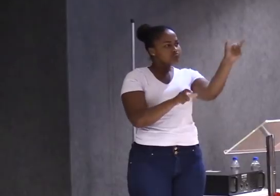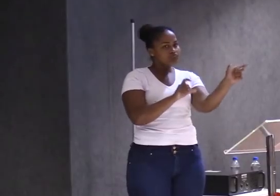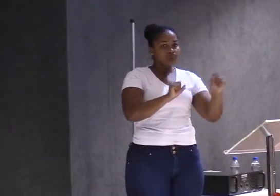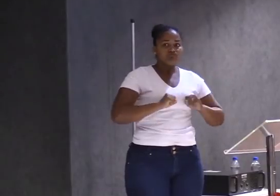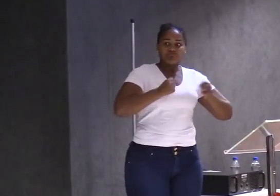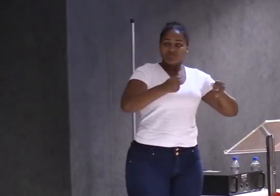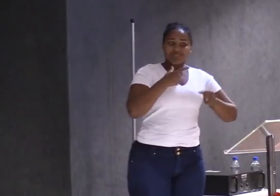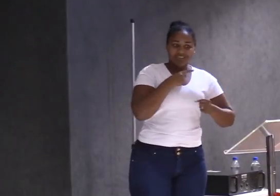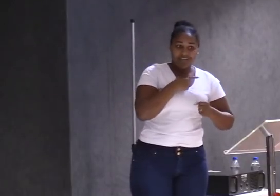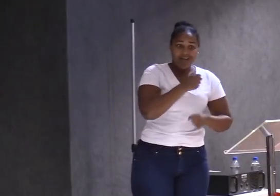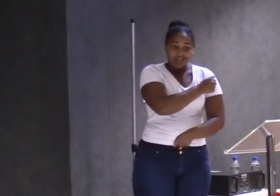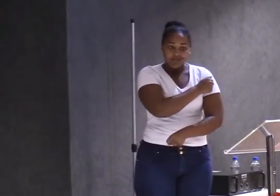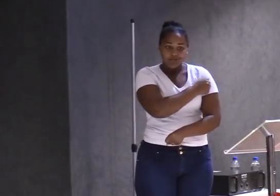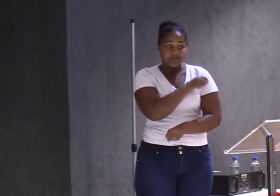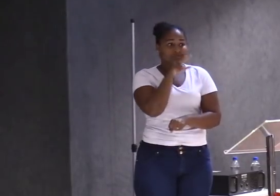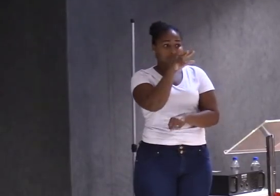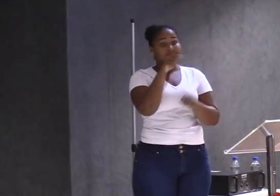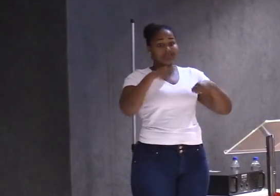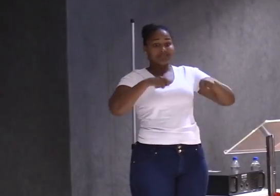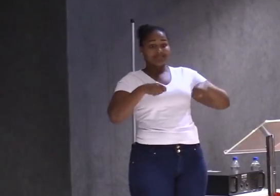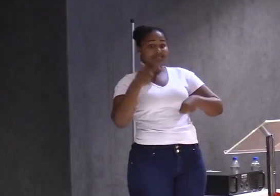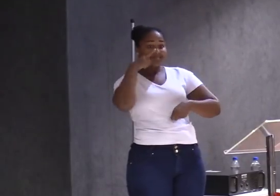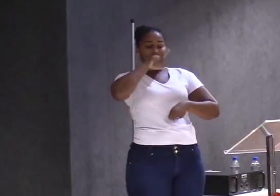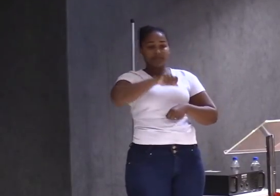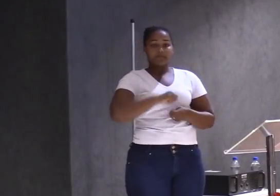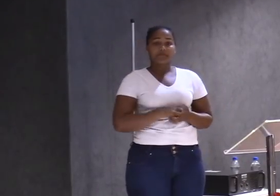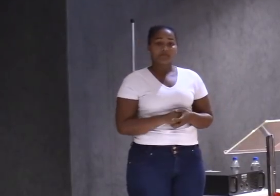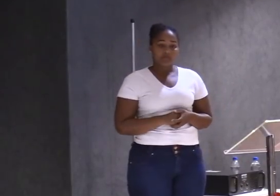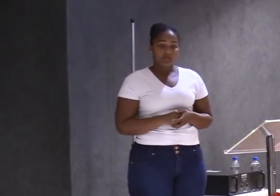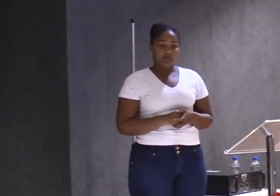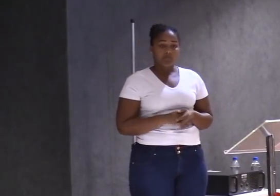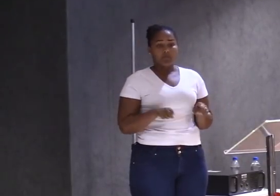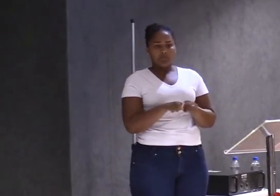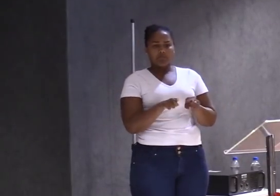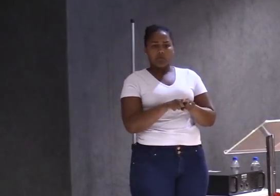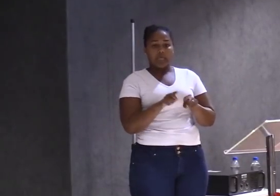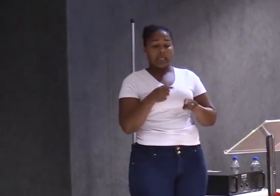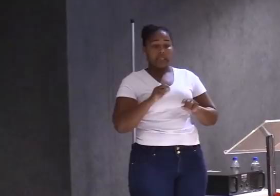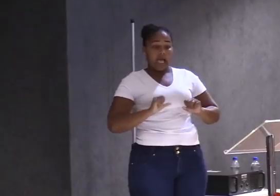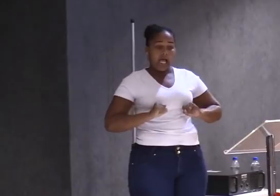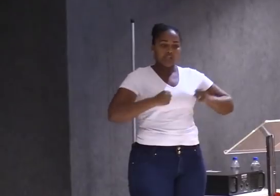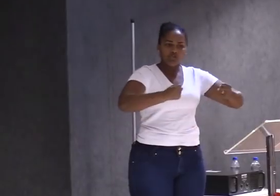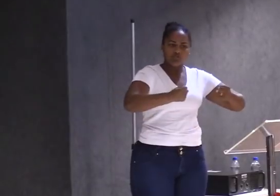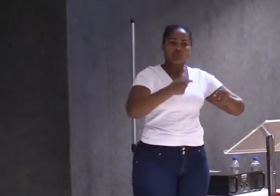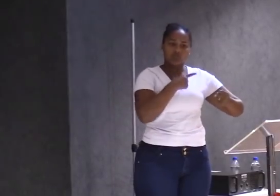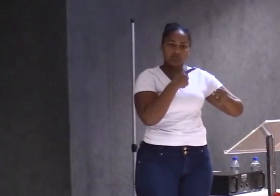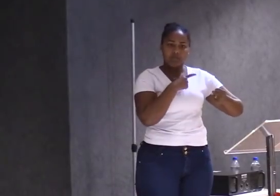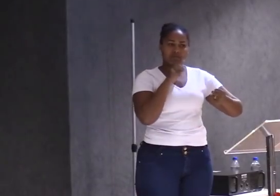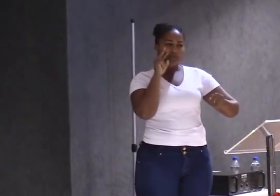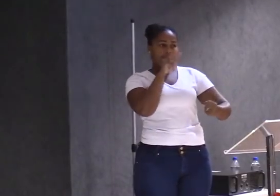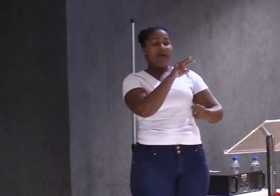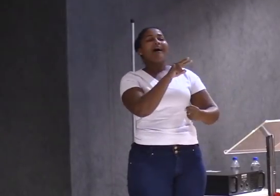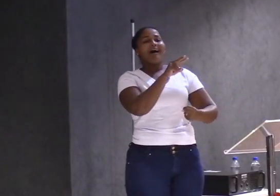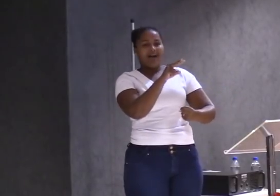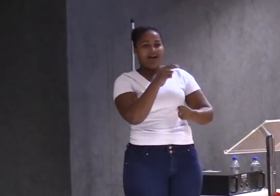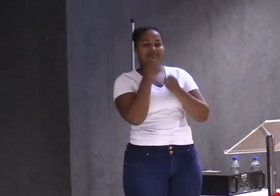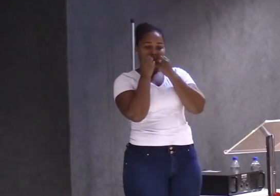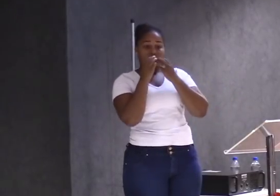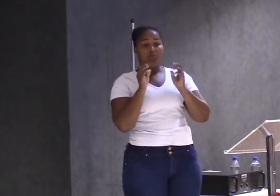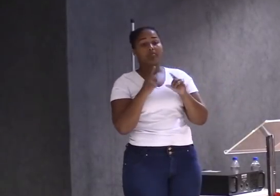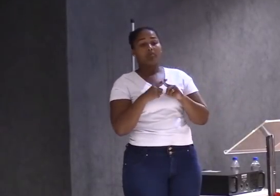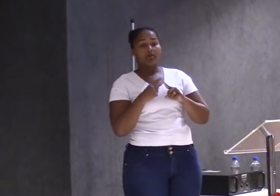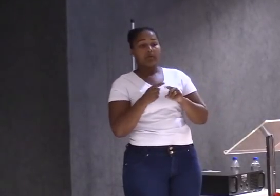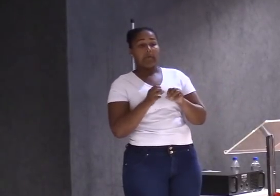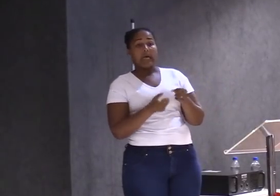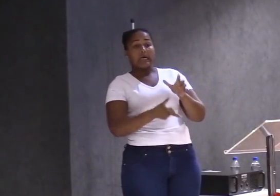né, com esse processo ativo de participação ativa pelos estudantes. And when you have this feedback